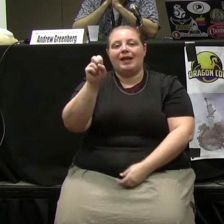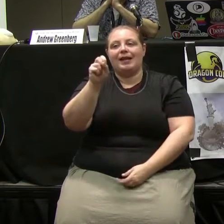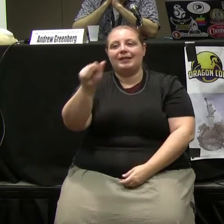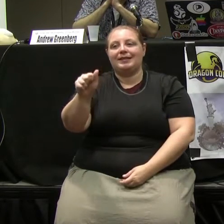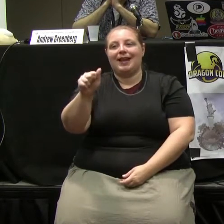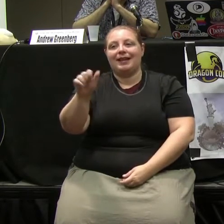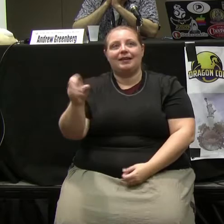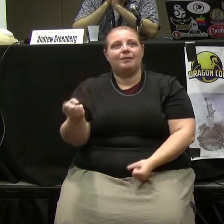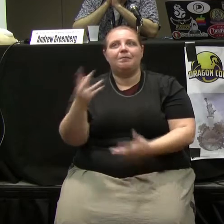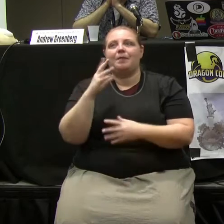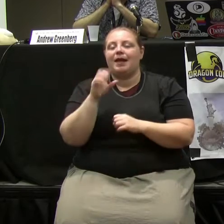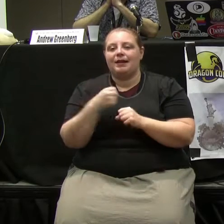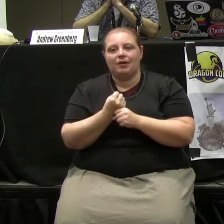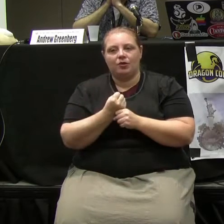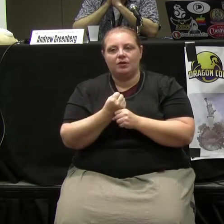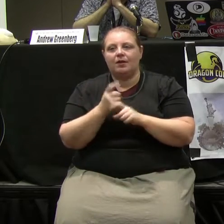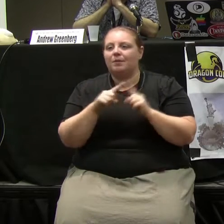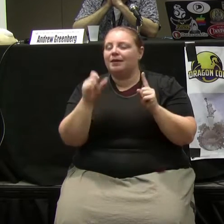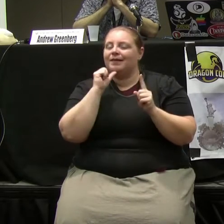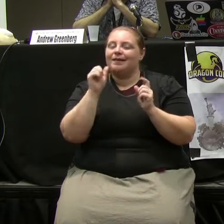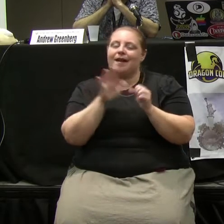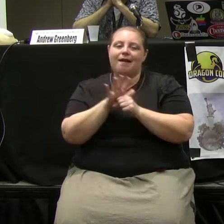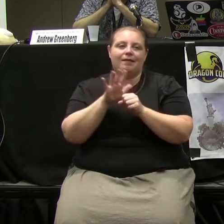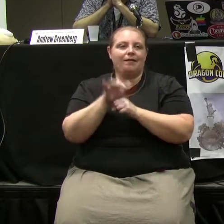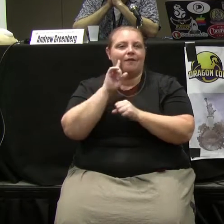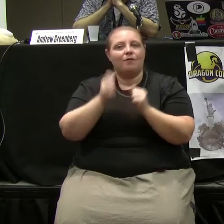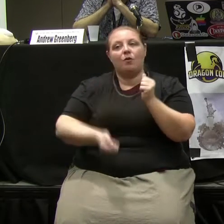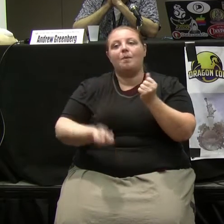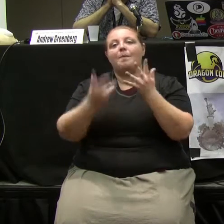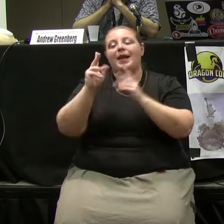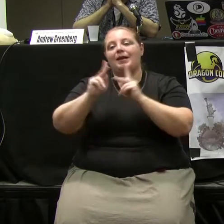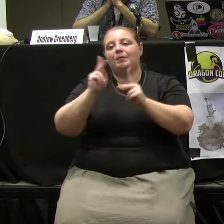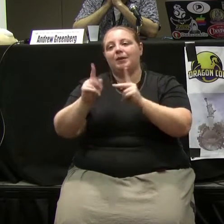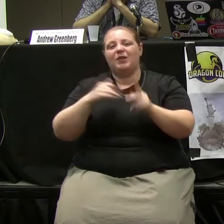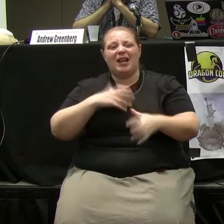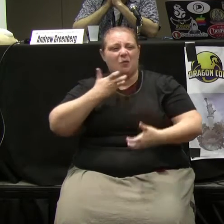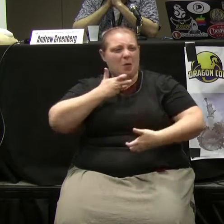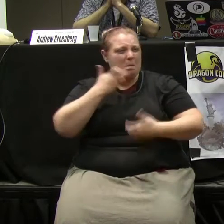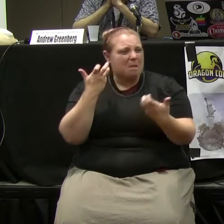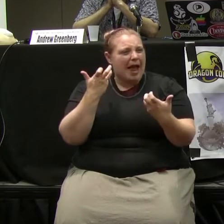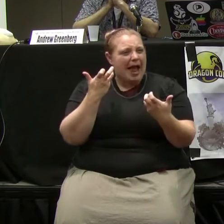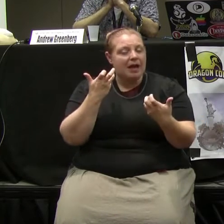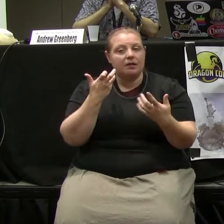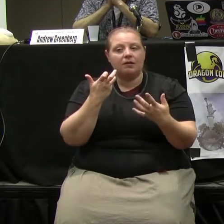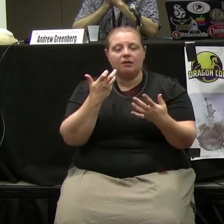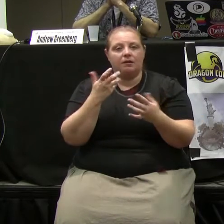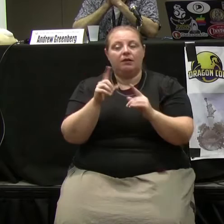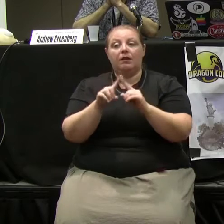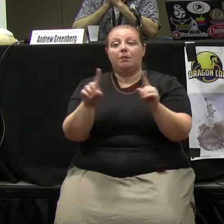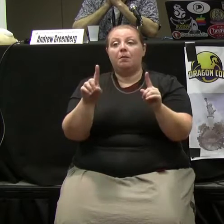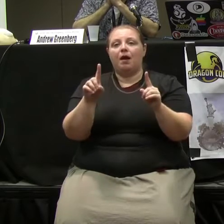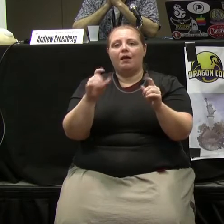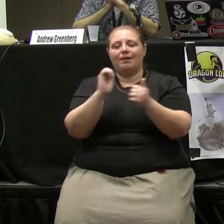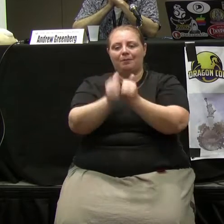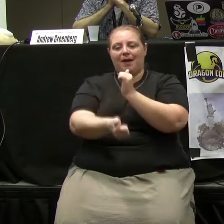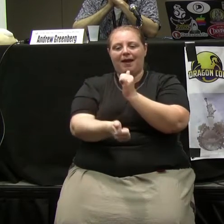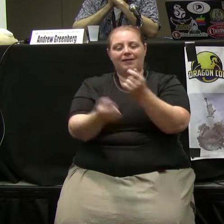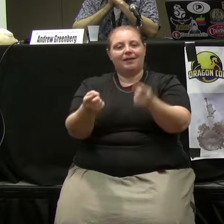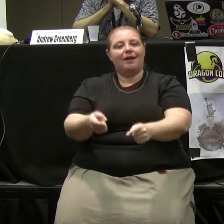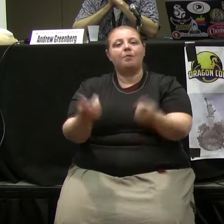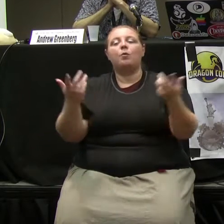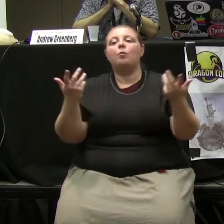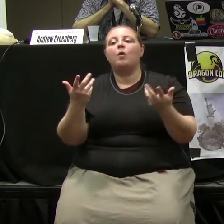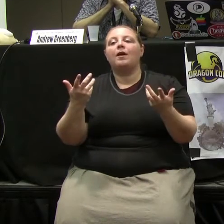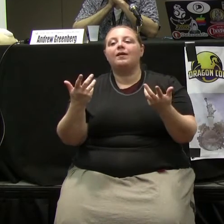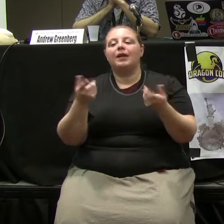decades. But it didn't go far enough for a lot of people, and a lot of people were really mad about it. But when it finally passed, it actually did,